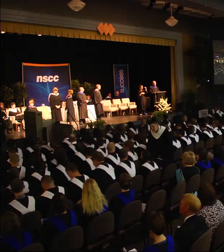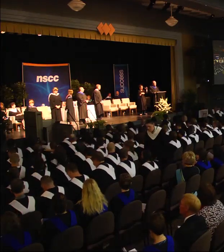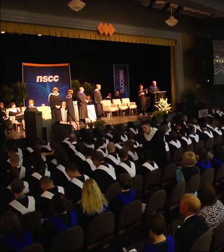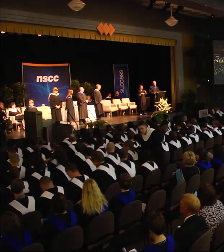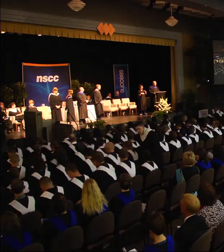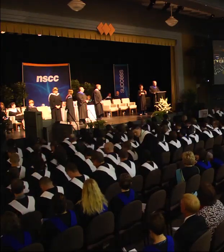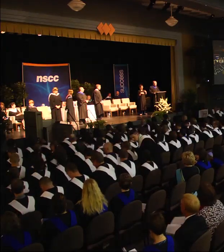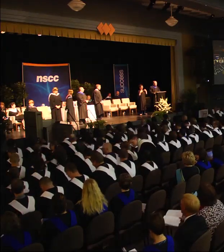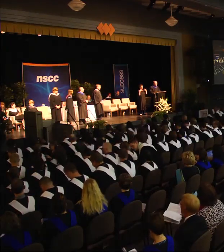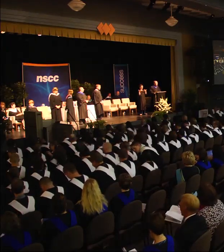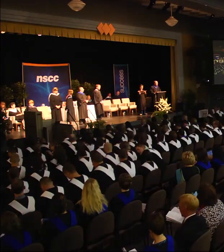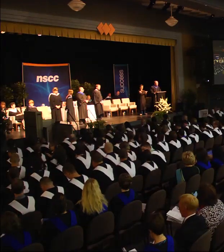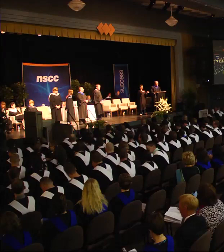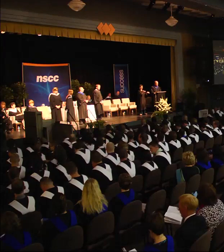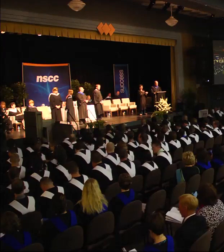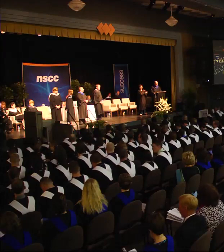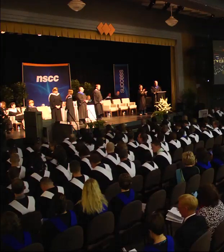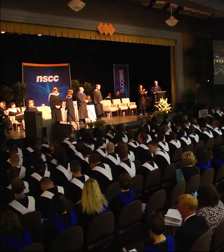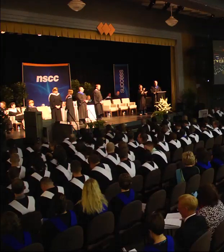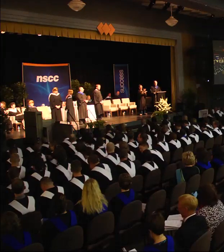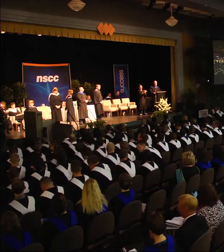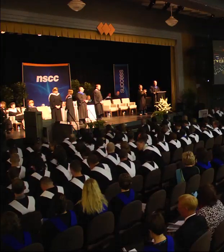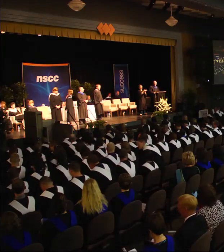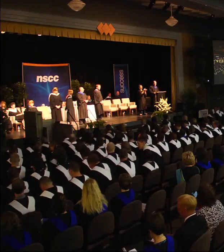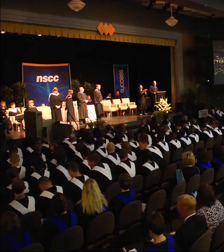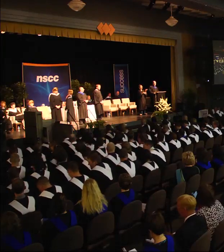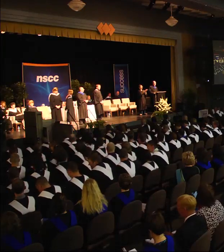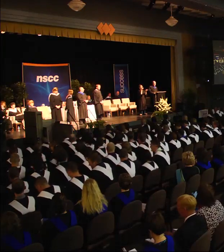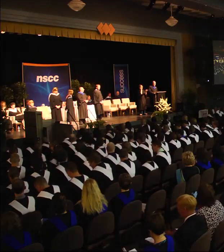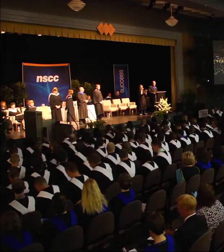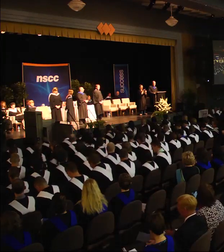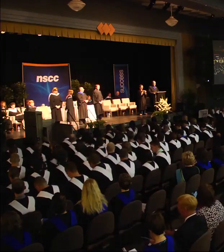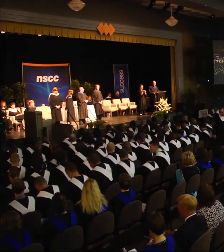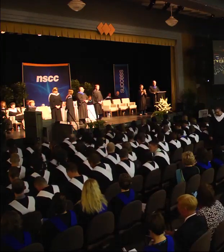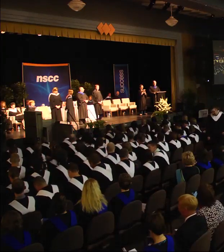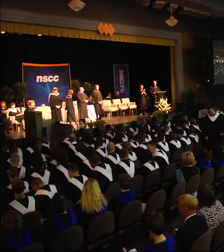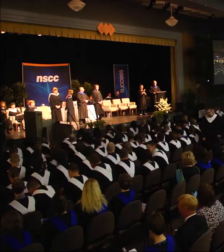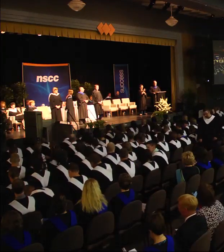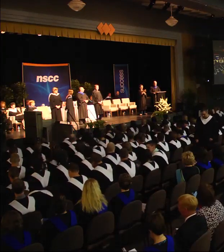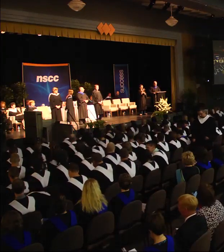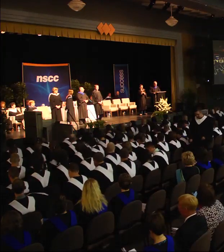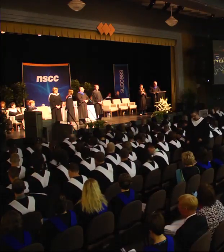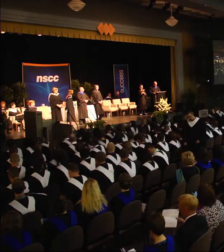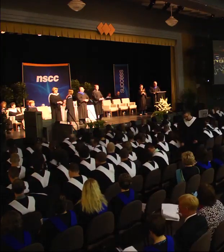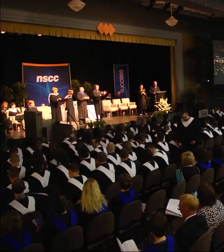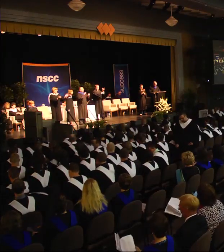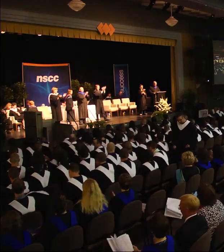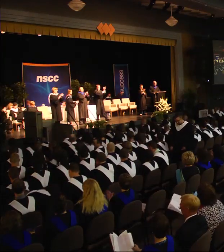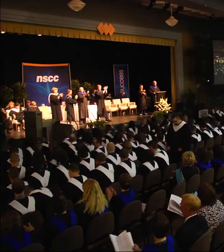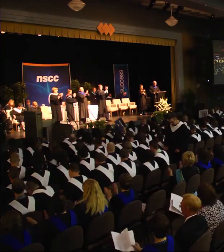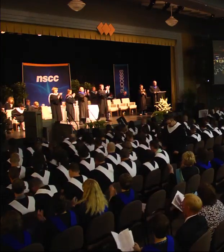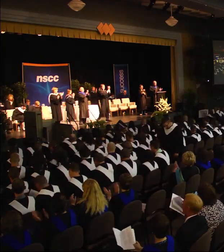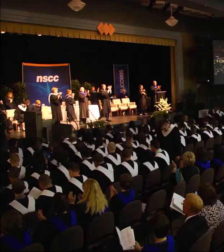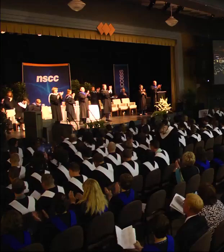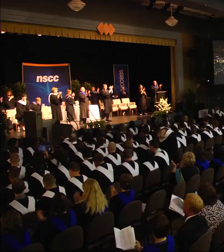the graduates of the Nova Scotia Community College Marconi Campus 2013.